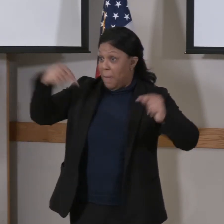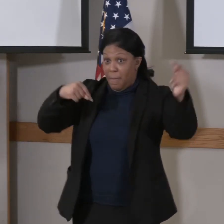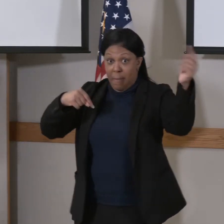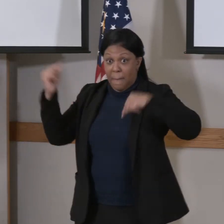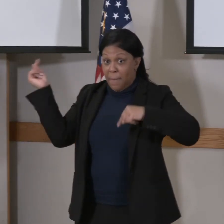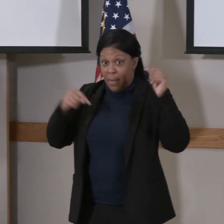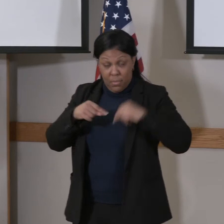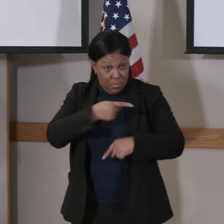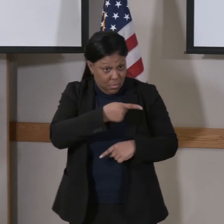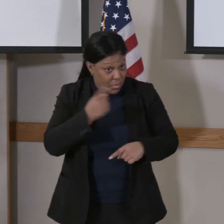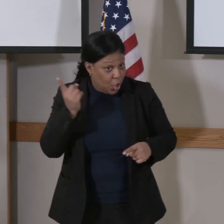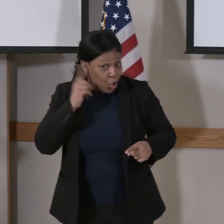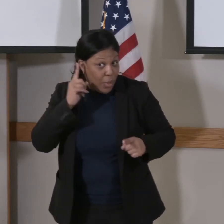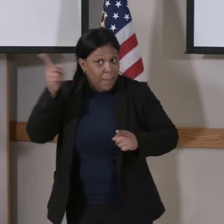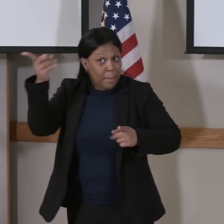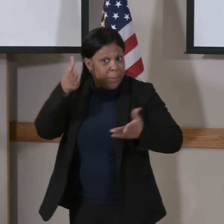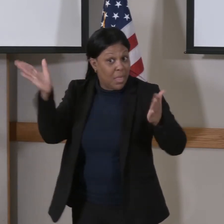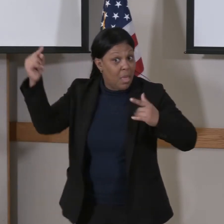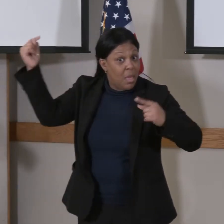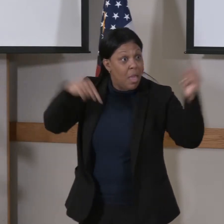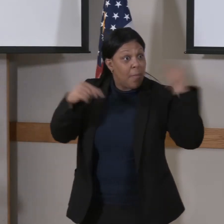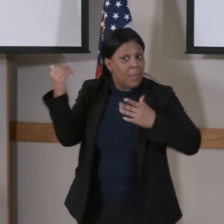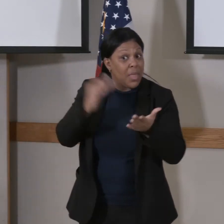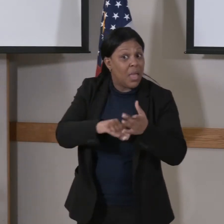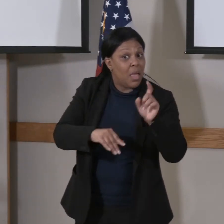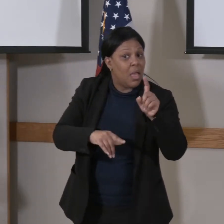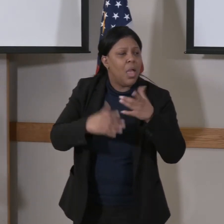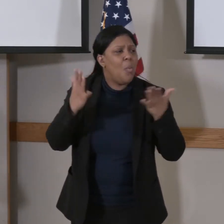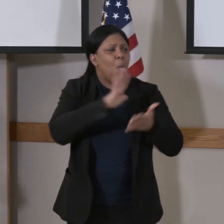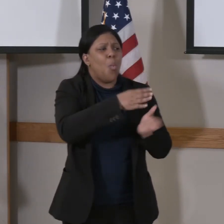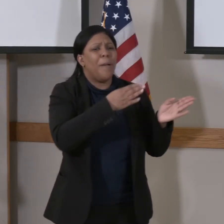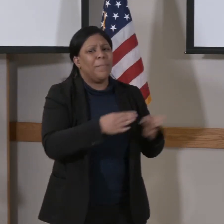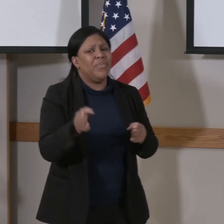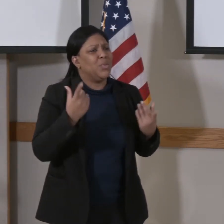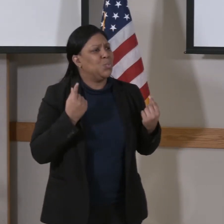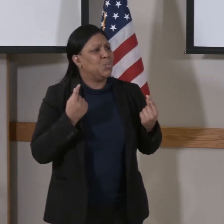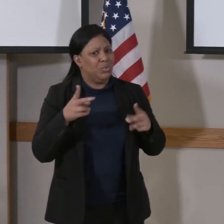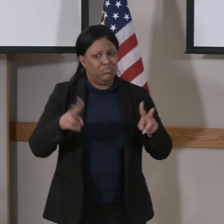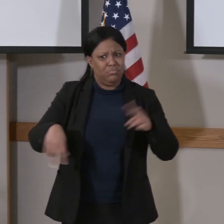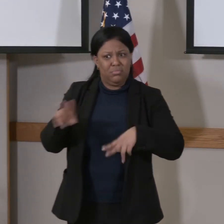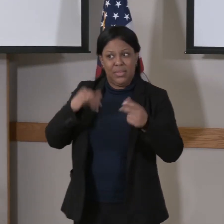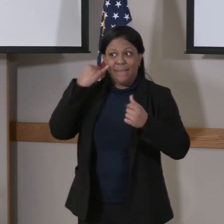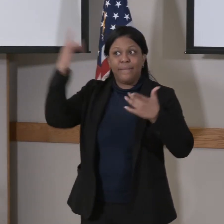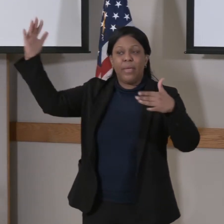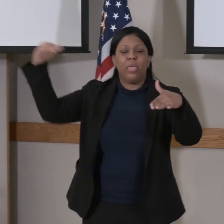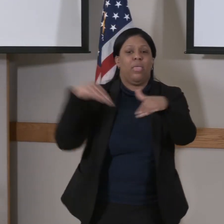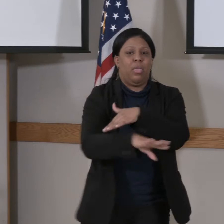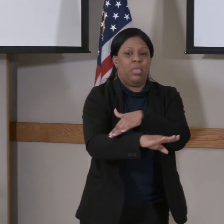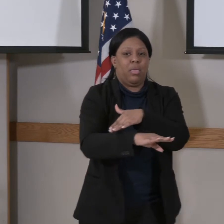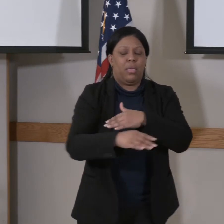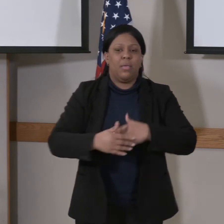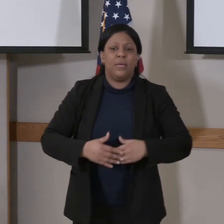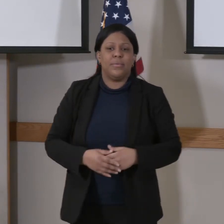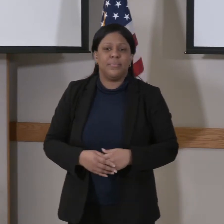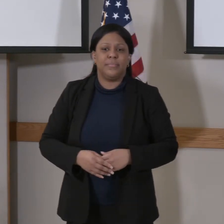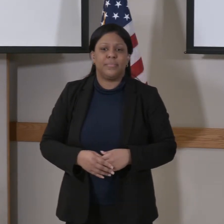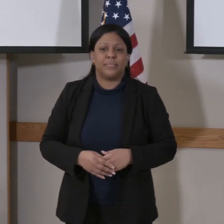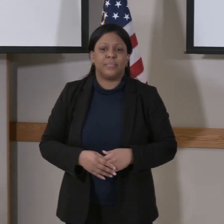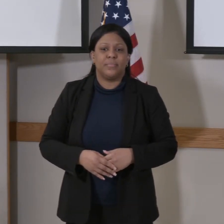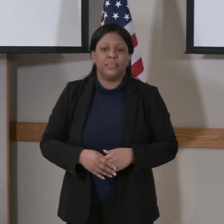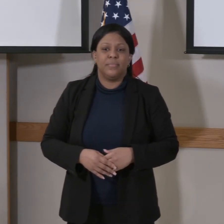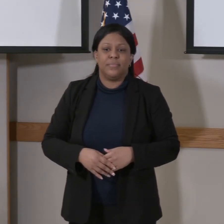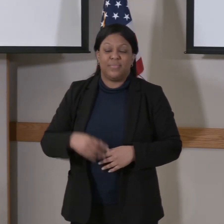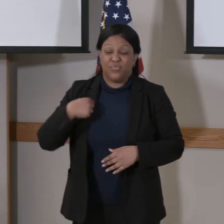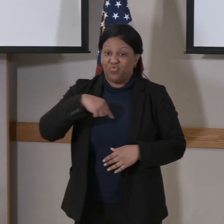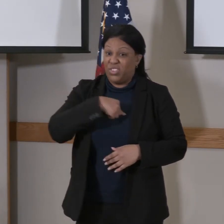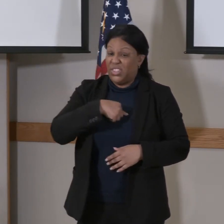what kinds of efforts are you going to have to monitor that during the course of the trial? We're as prepared as we can be. We're working as hard as we